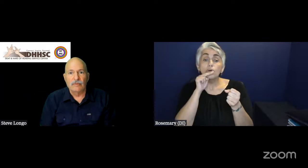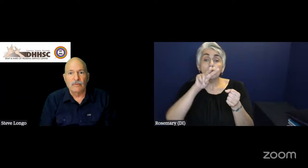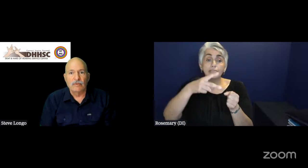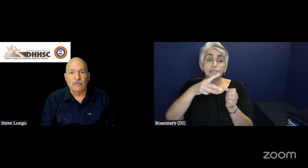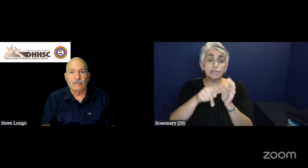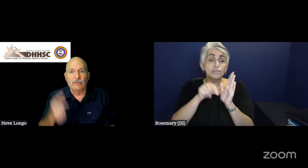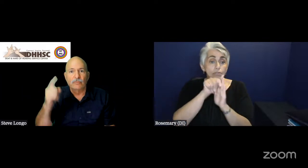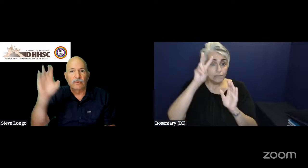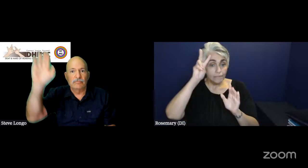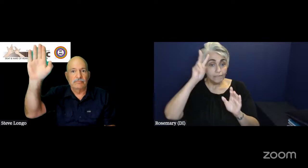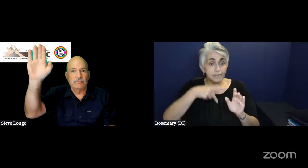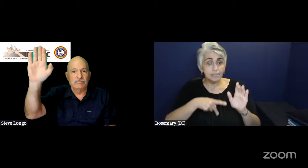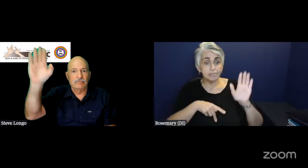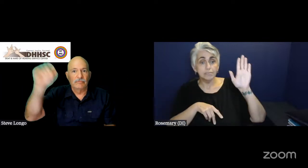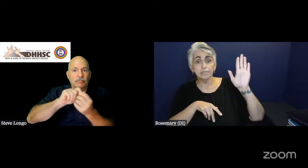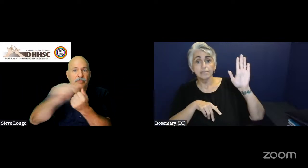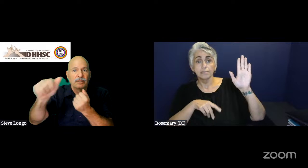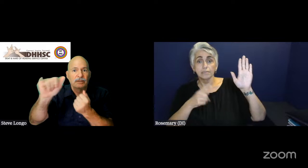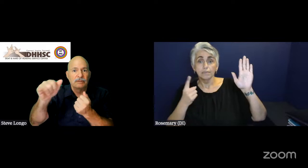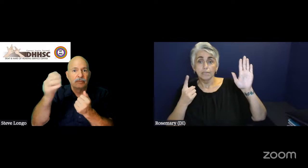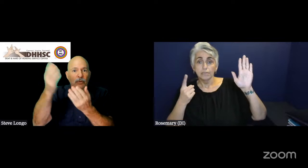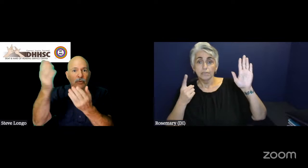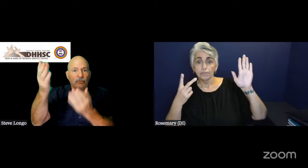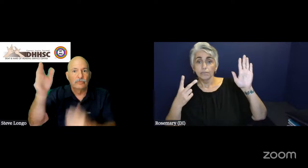Raise your hands to pass the motion.